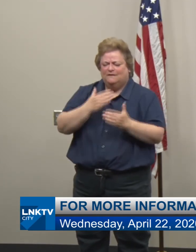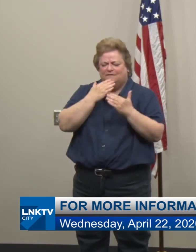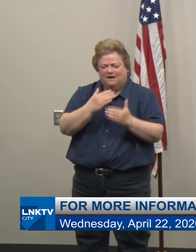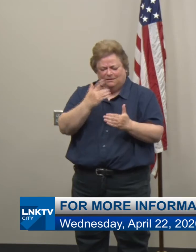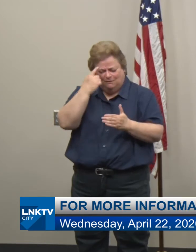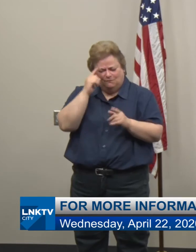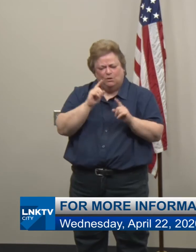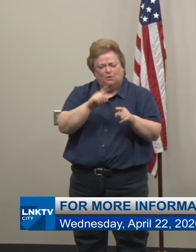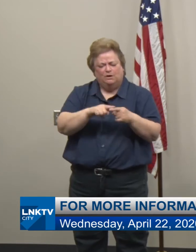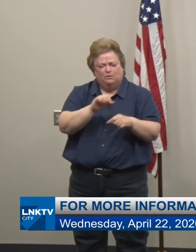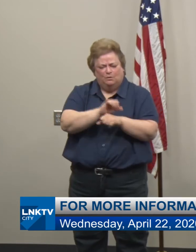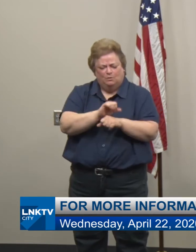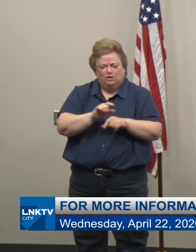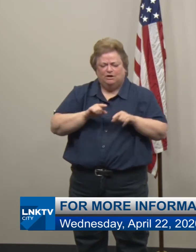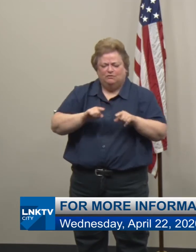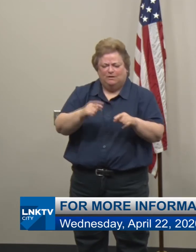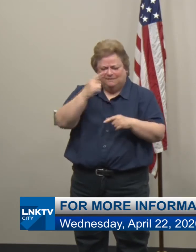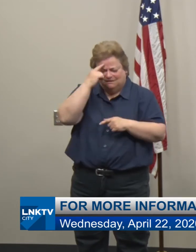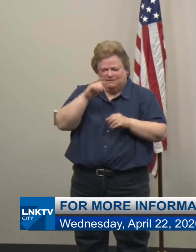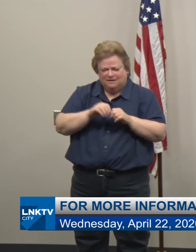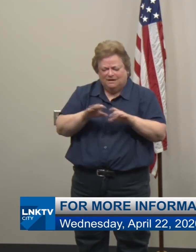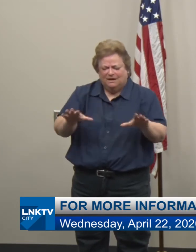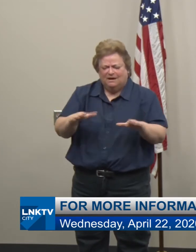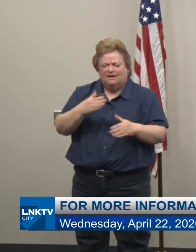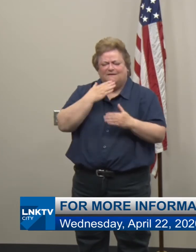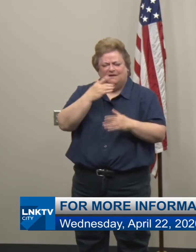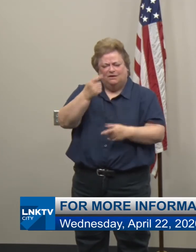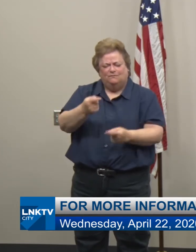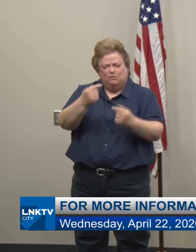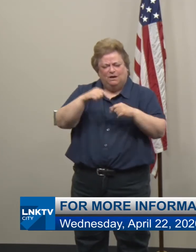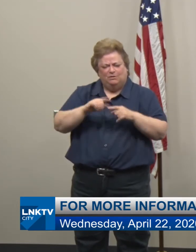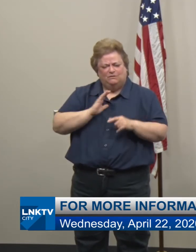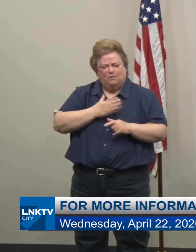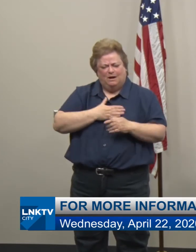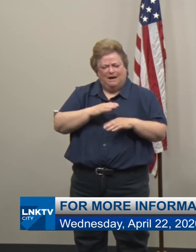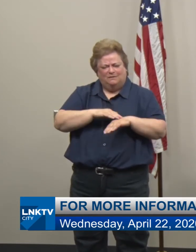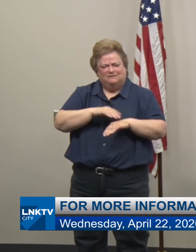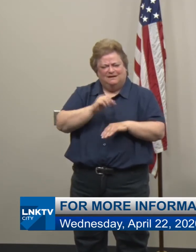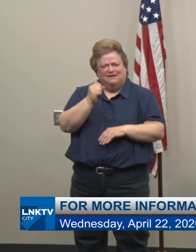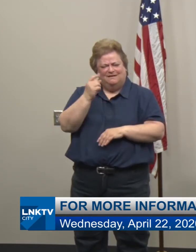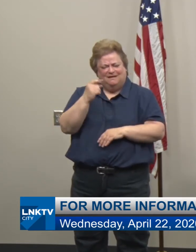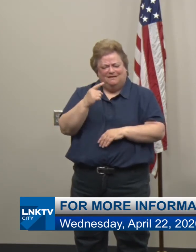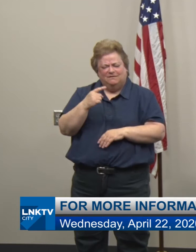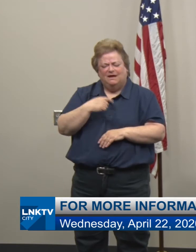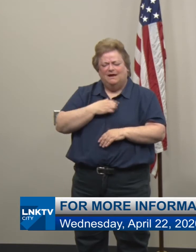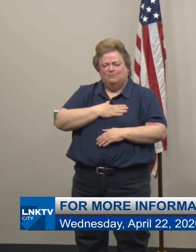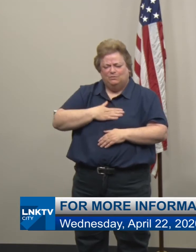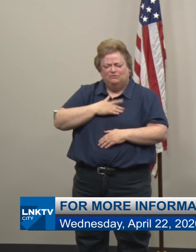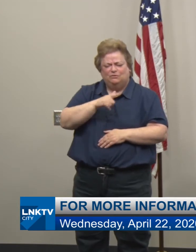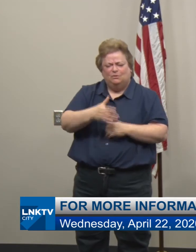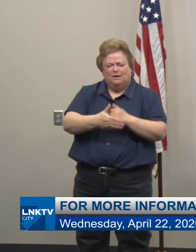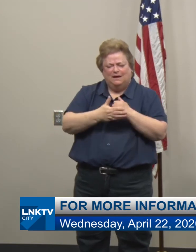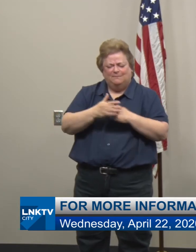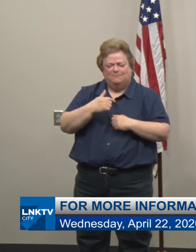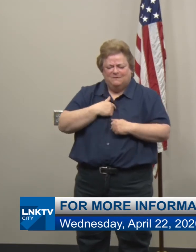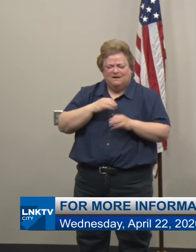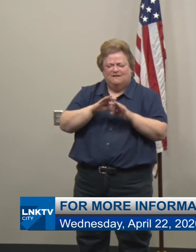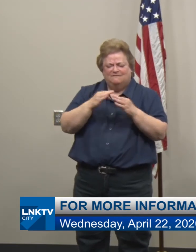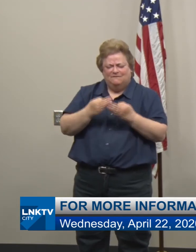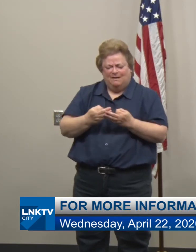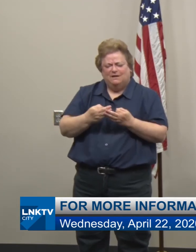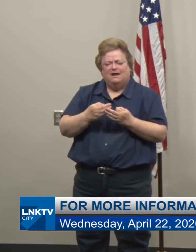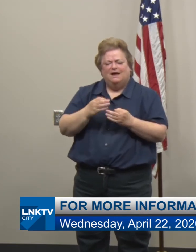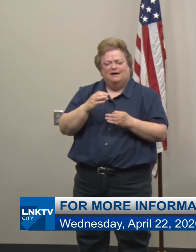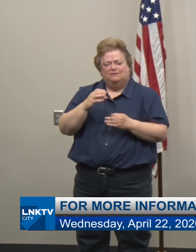a life crisis disease outbreak, and thanks for coming to our house at 11 o'clock. I really appreciate you helping me and my family out so we can stay